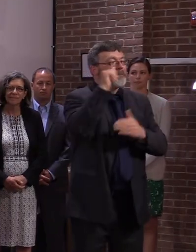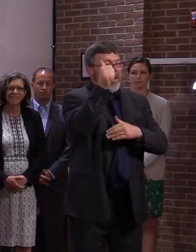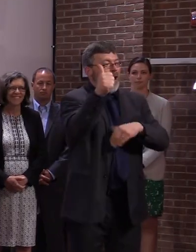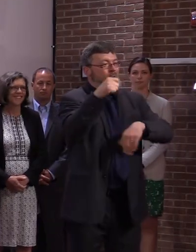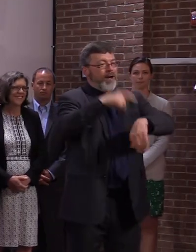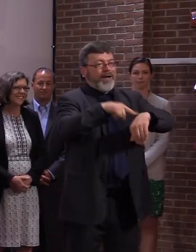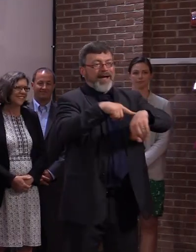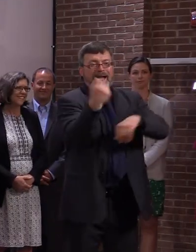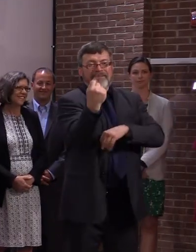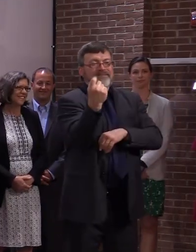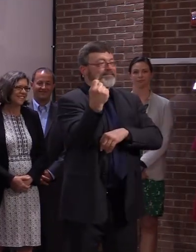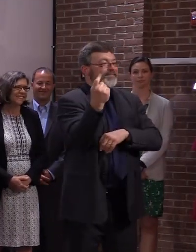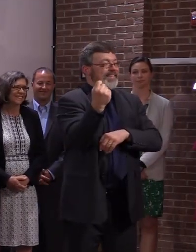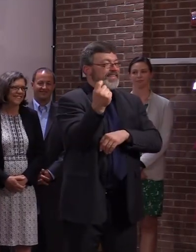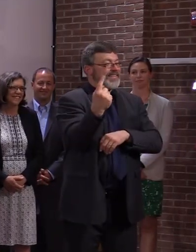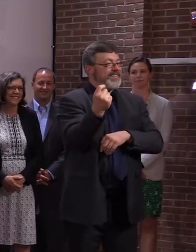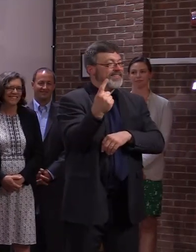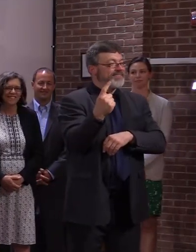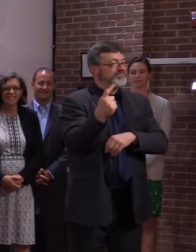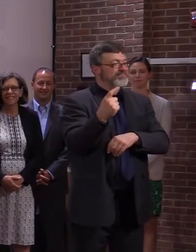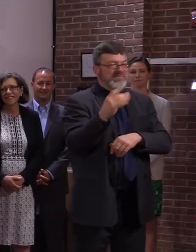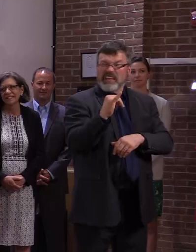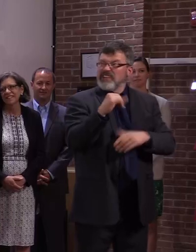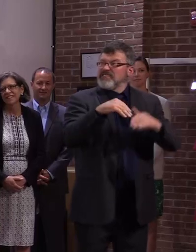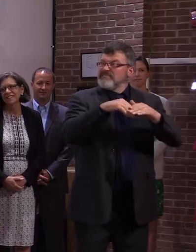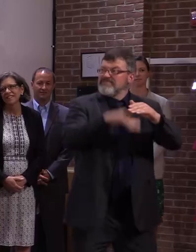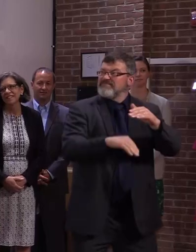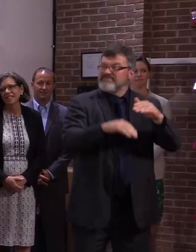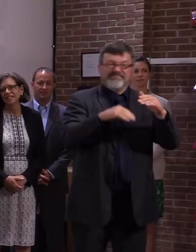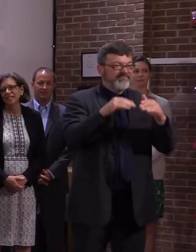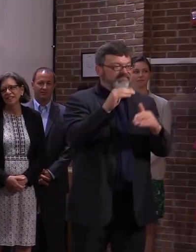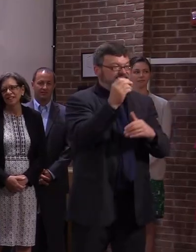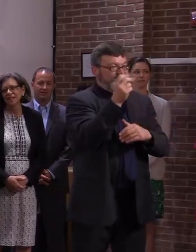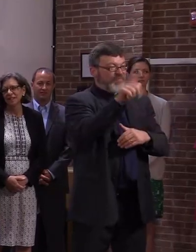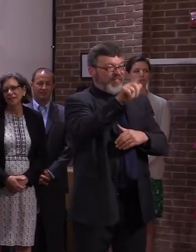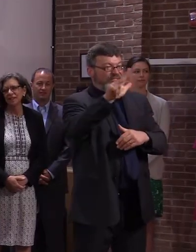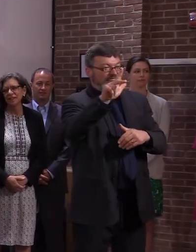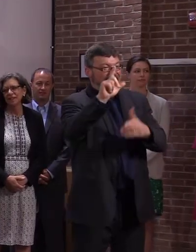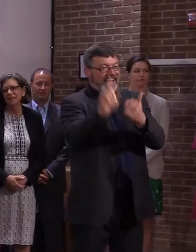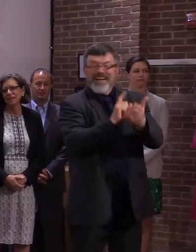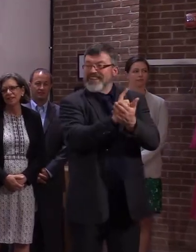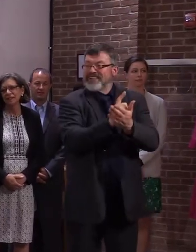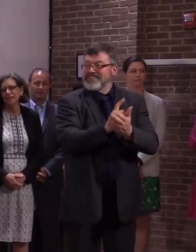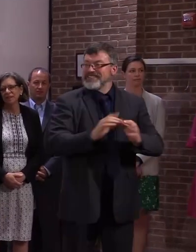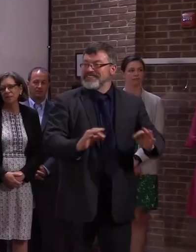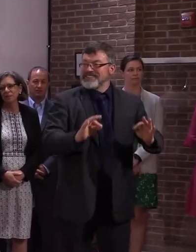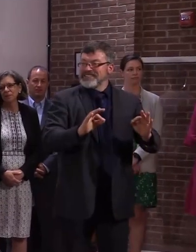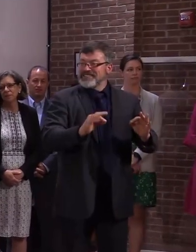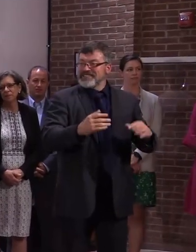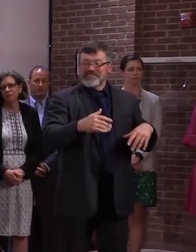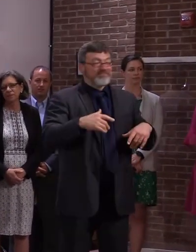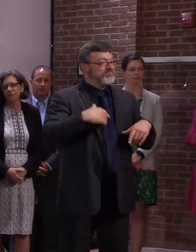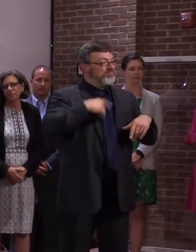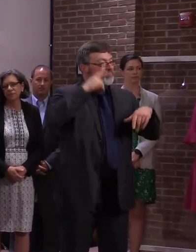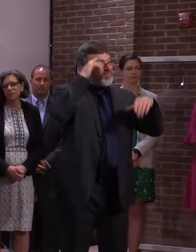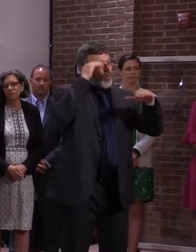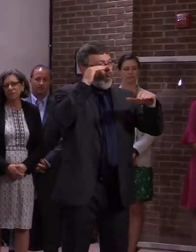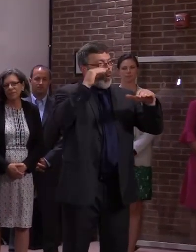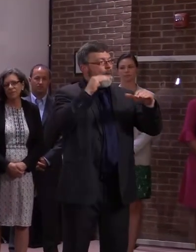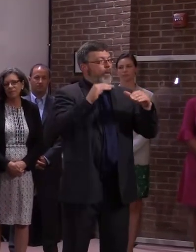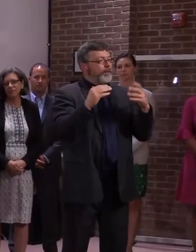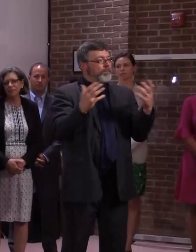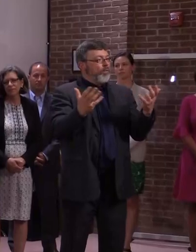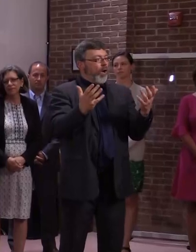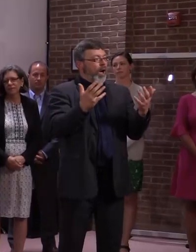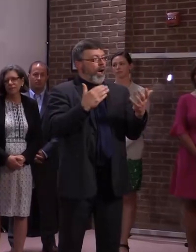24 hours for our next press briefing. And hopefully we'll be able to address all